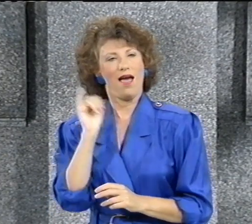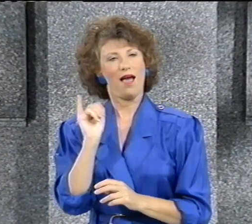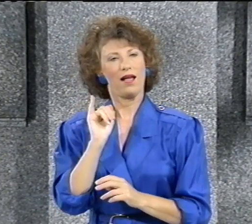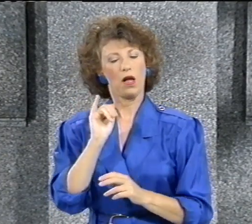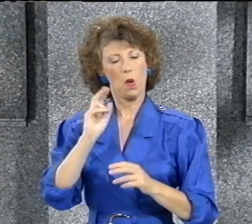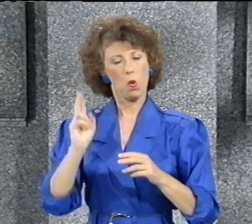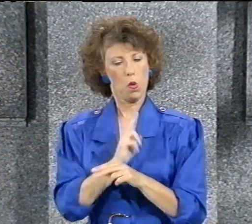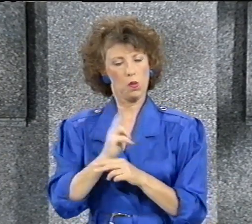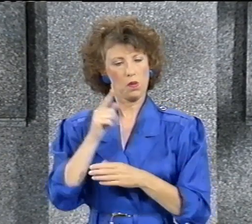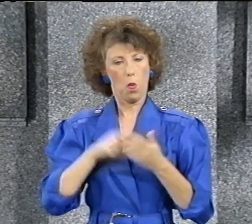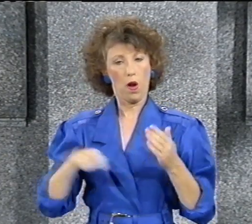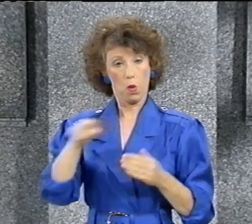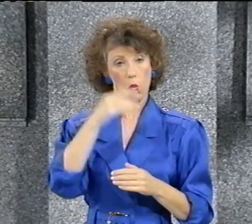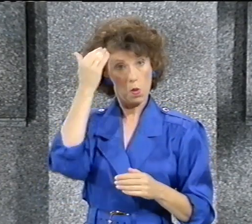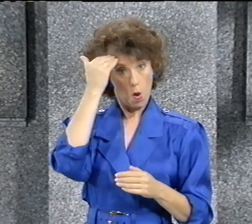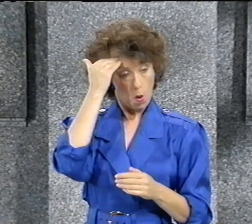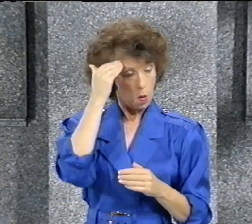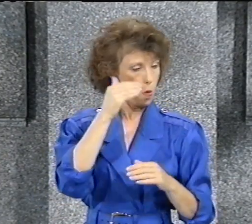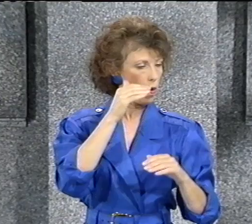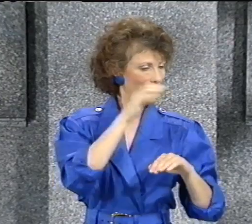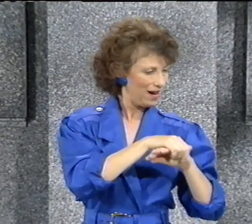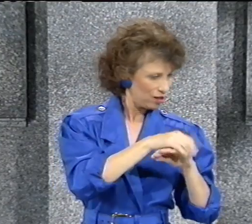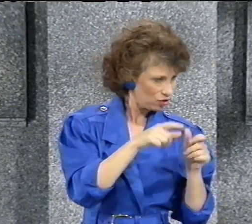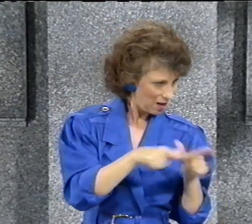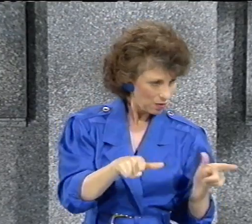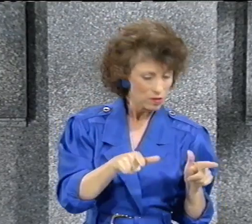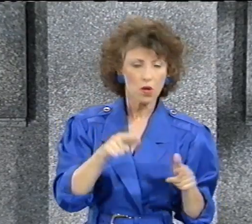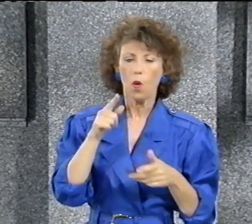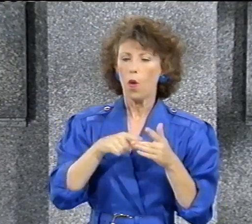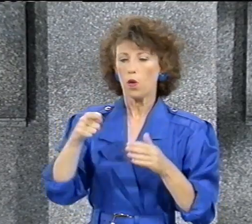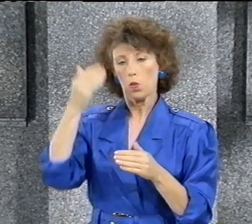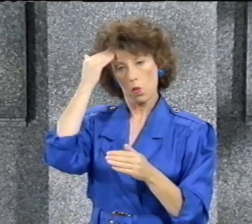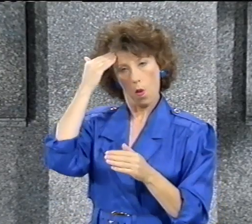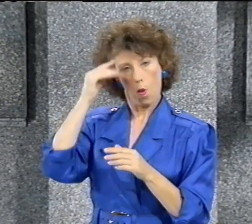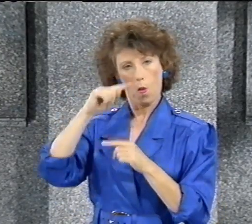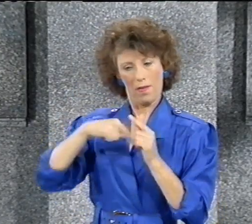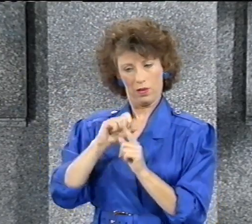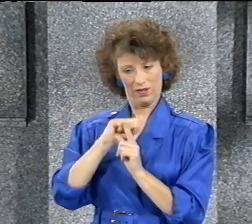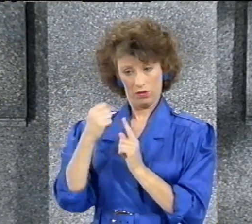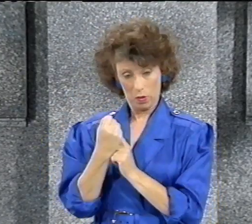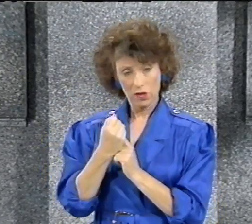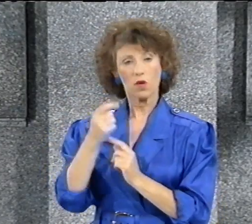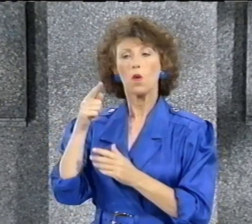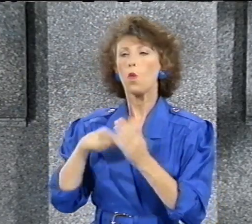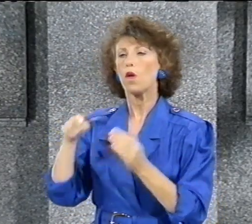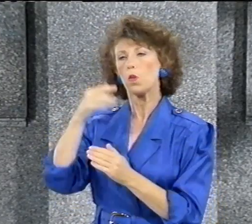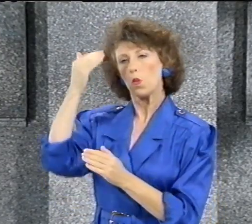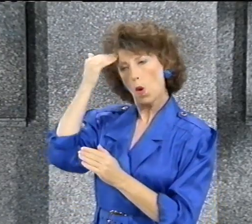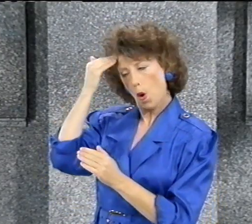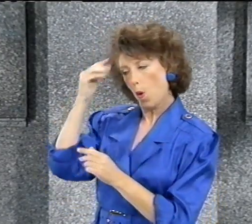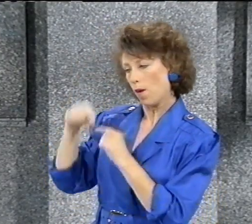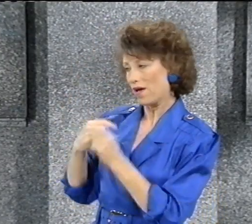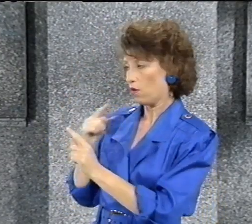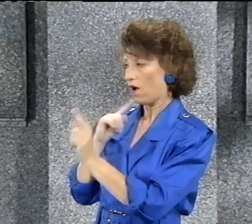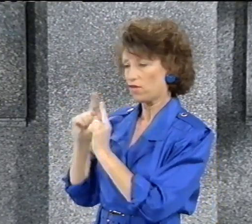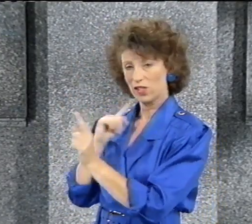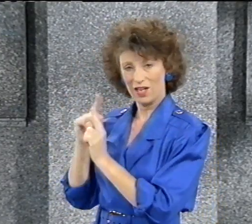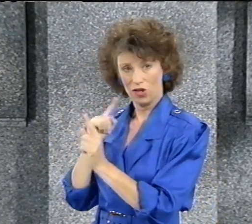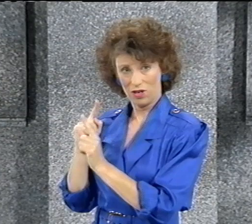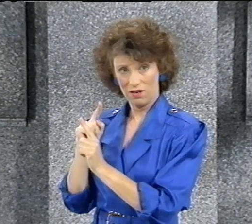you know of the English language and what you know about the situation or the topic of conversation to provide